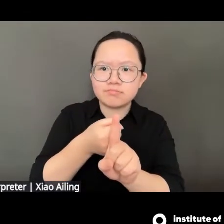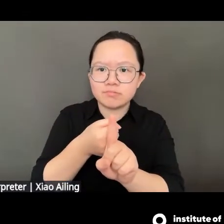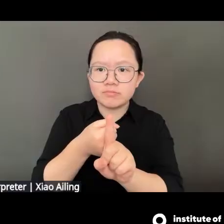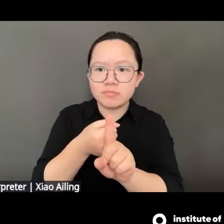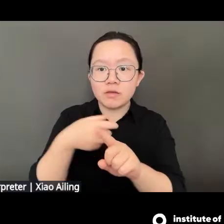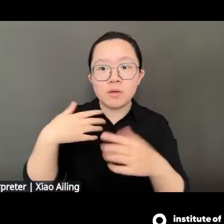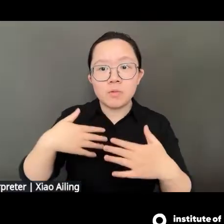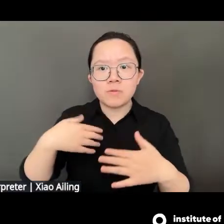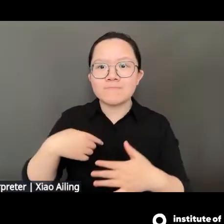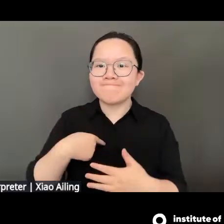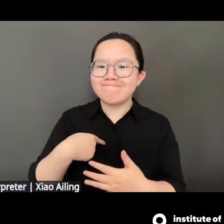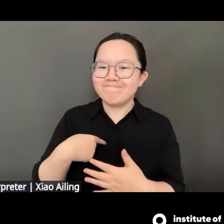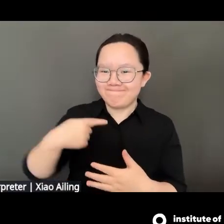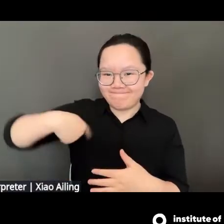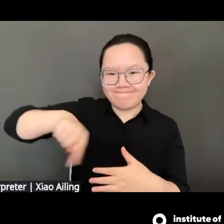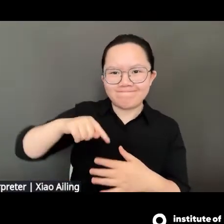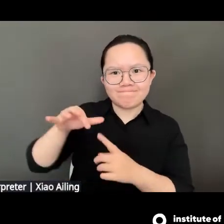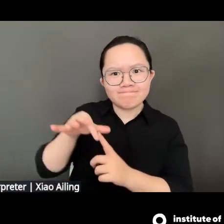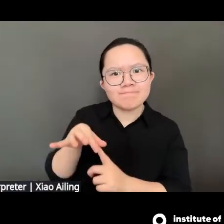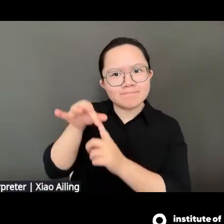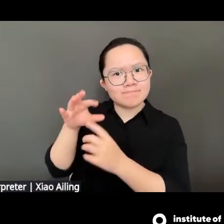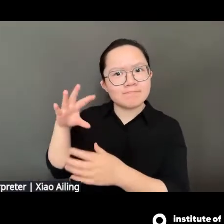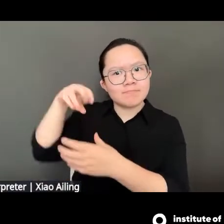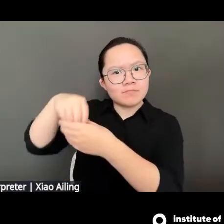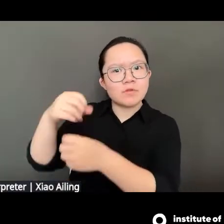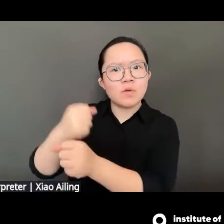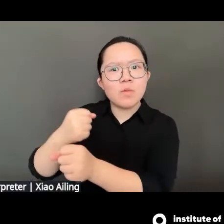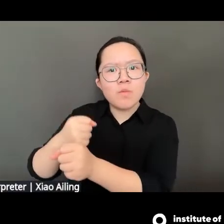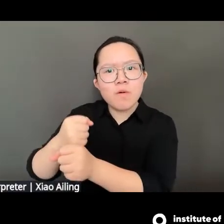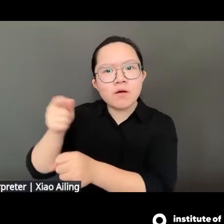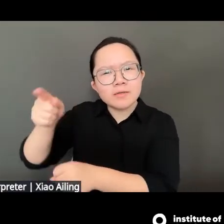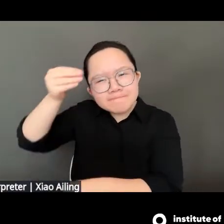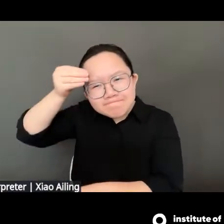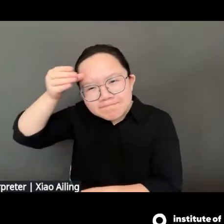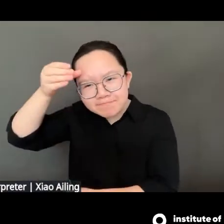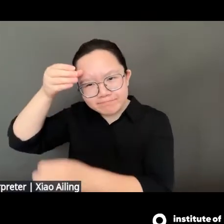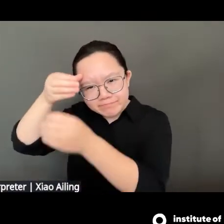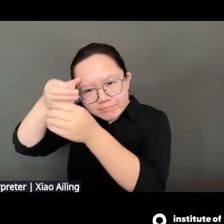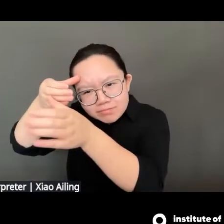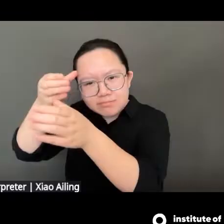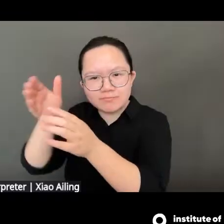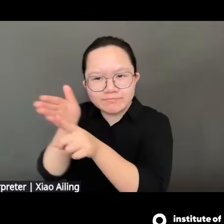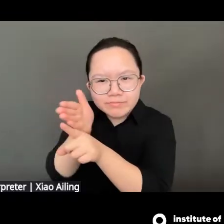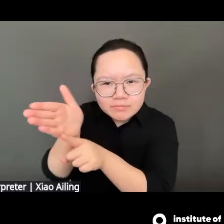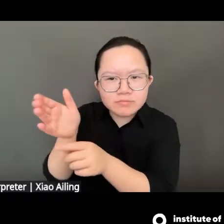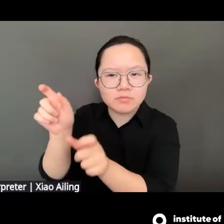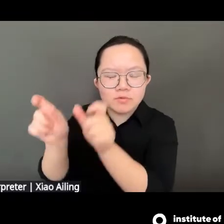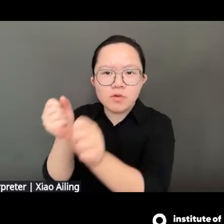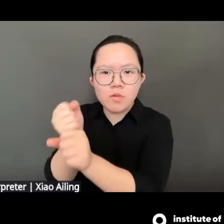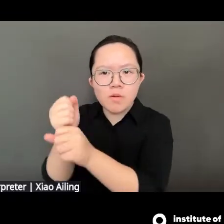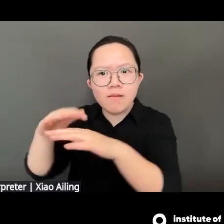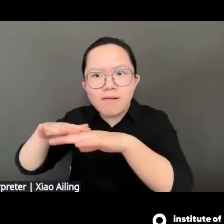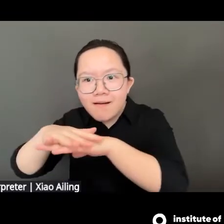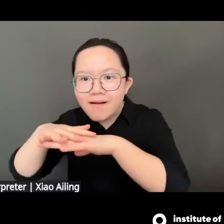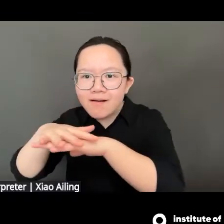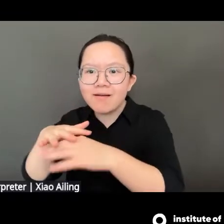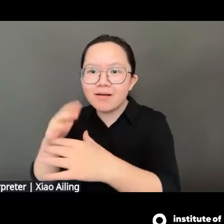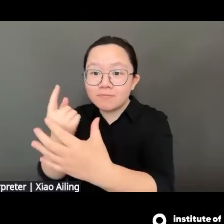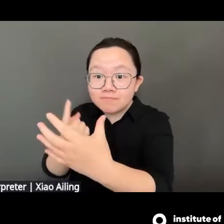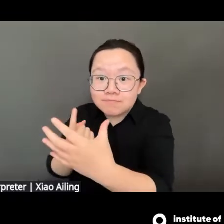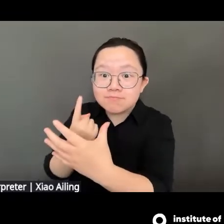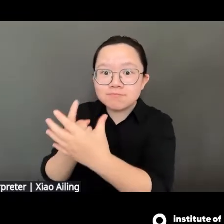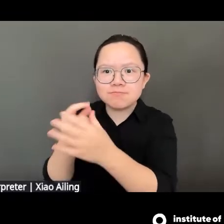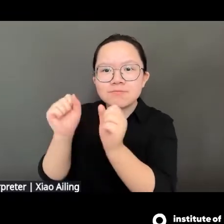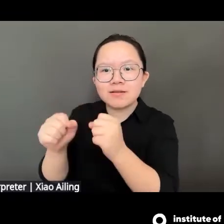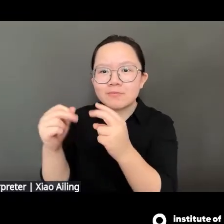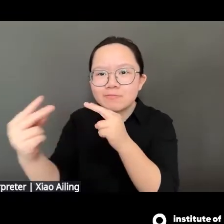The expertise within the wide network of delivery partners has been central to the programme's success. Equally vital has been the dedication